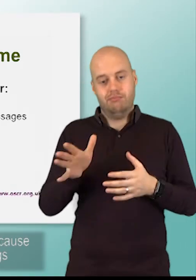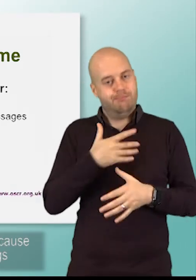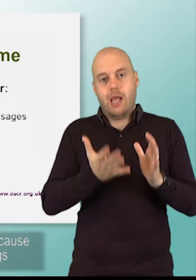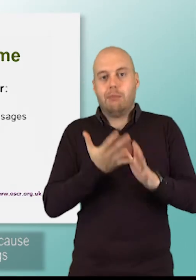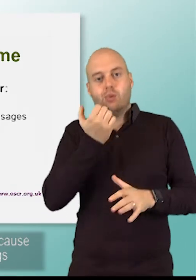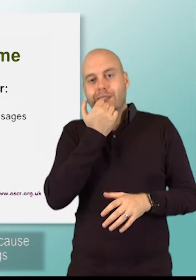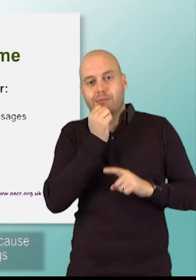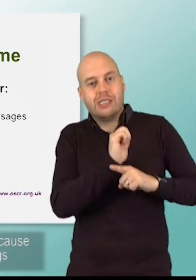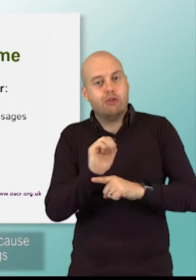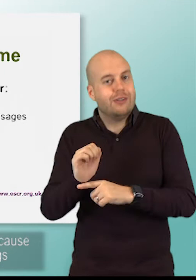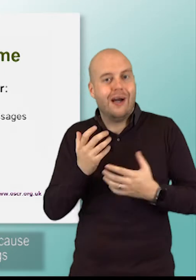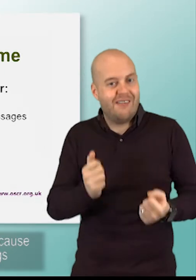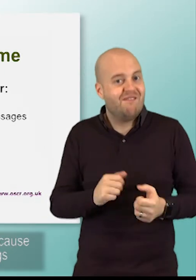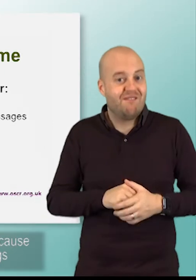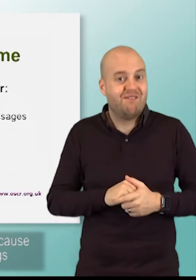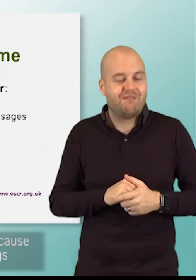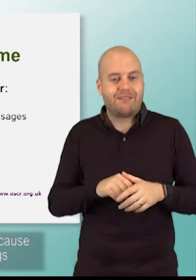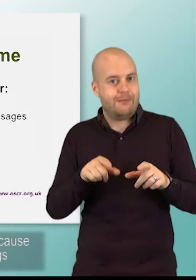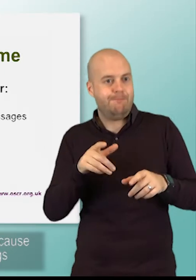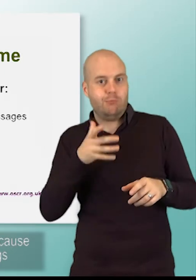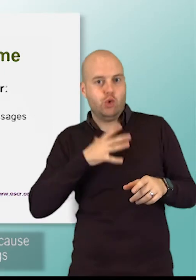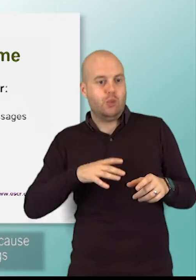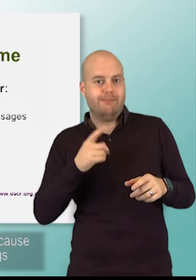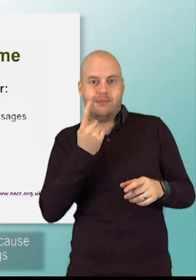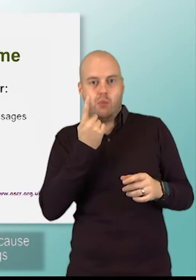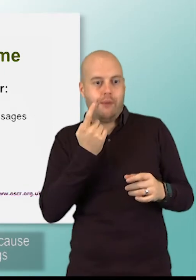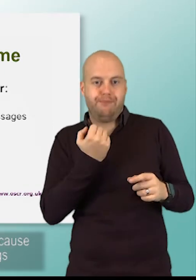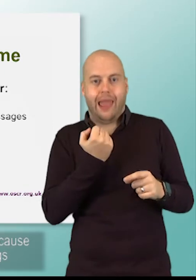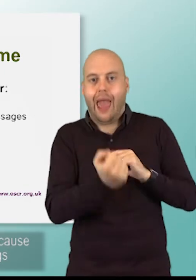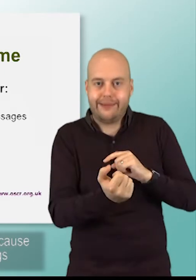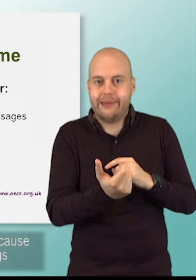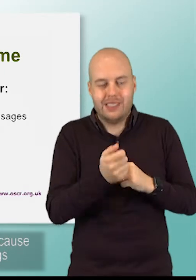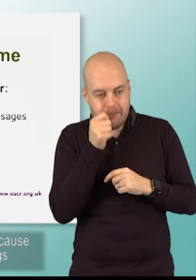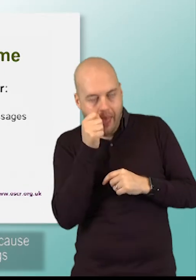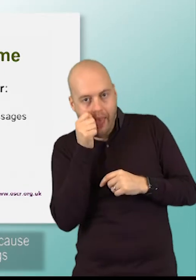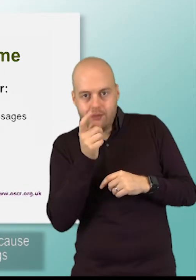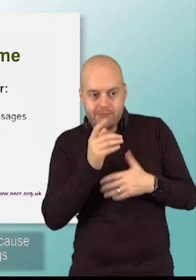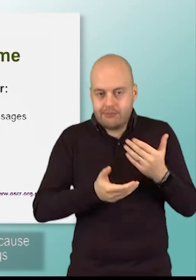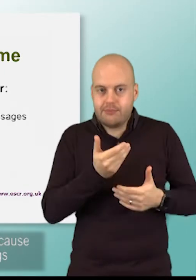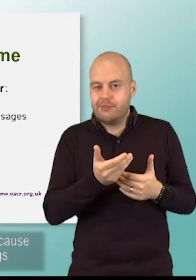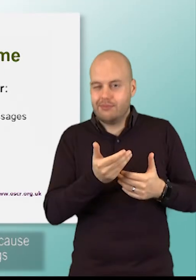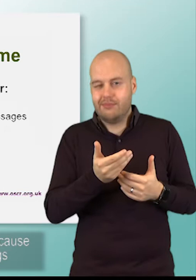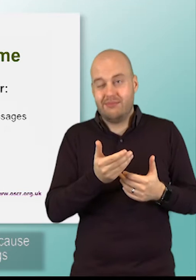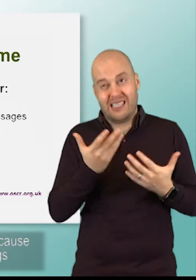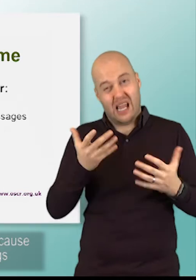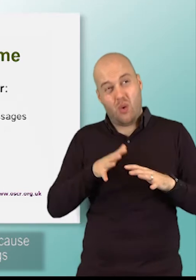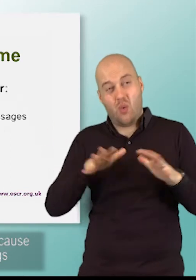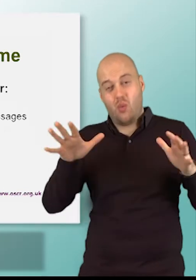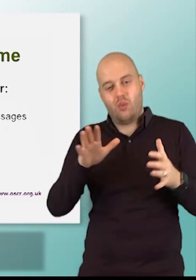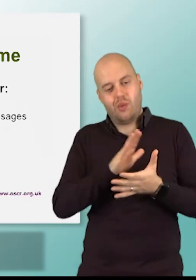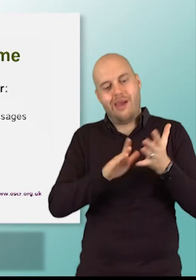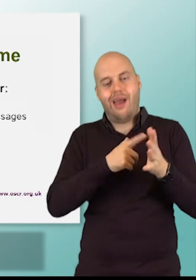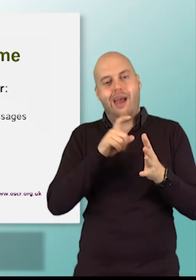your kind of spyware and everything is updated regularly, because the hackers are continually developing new